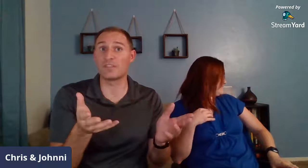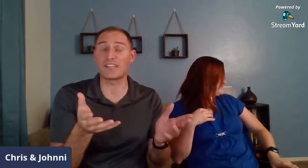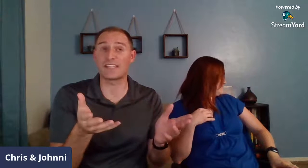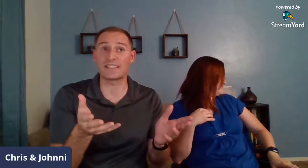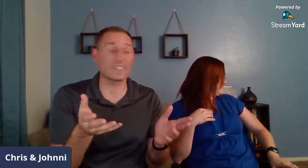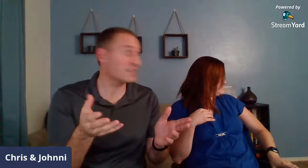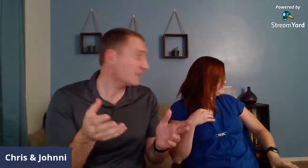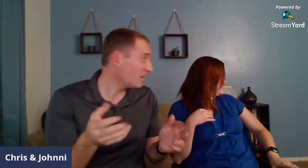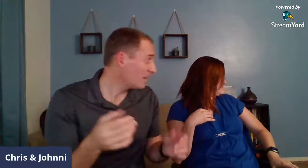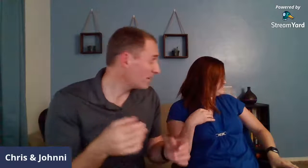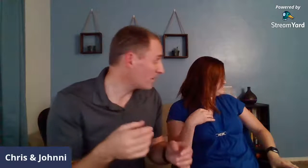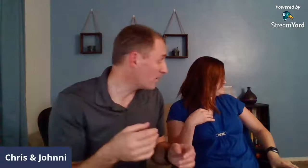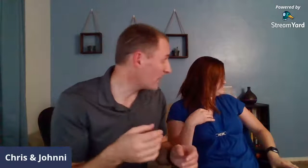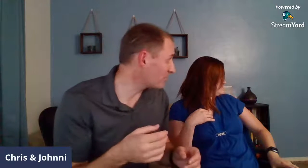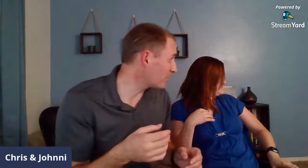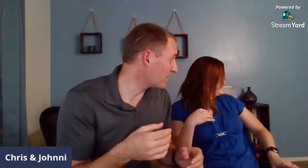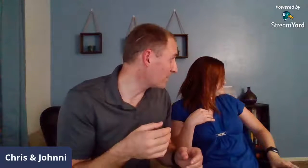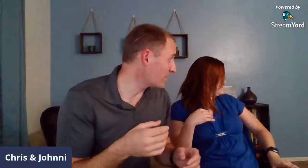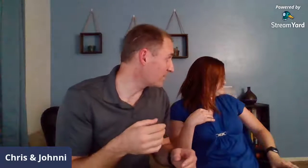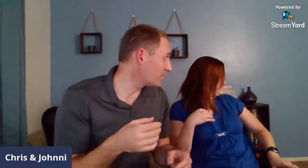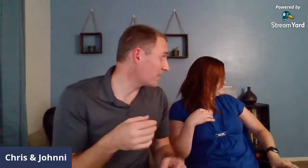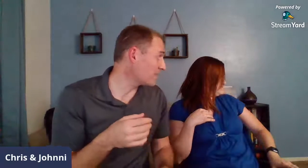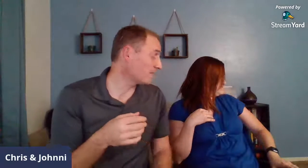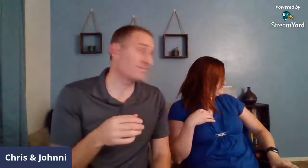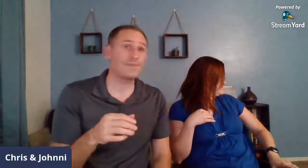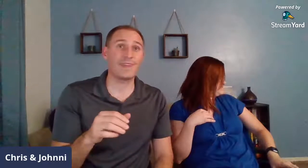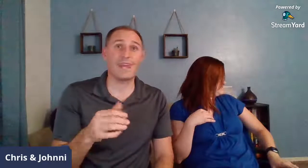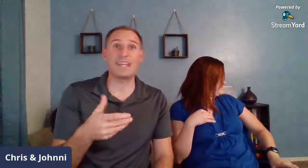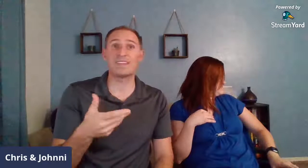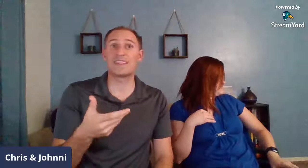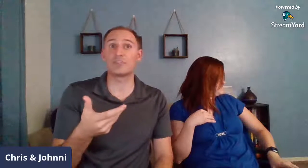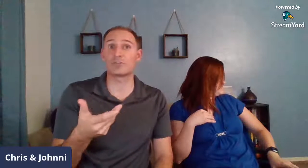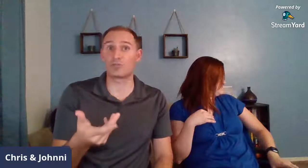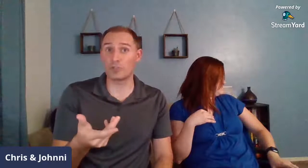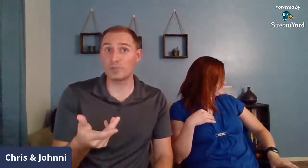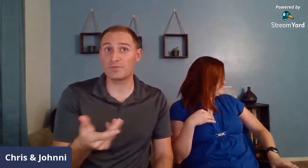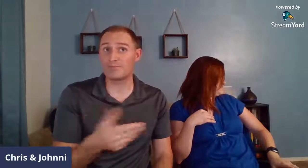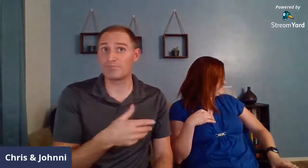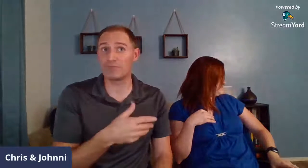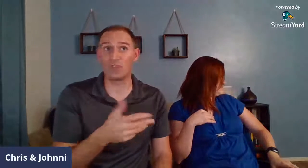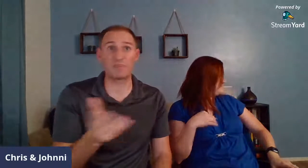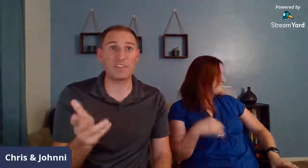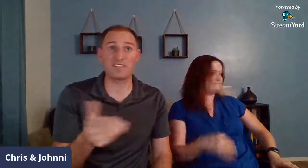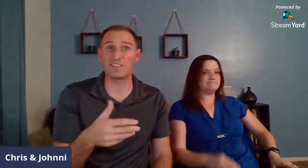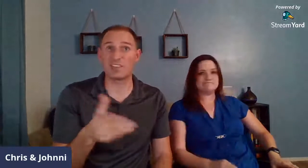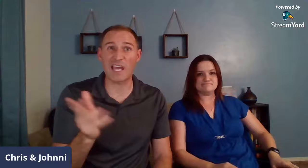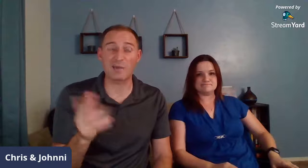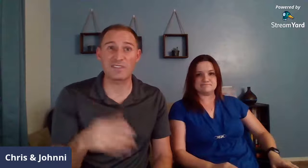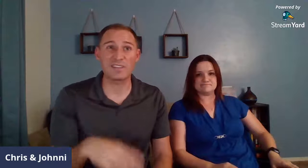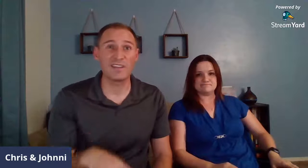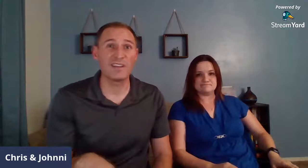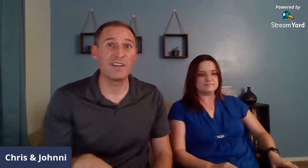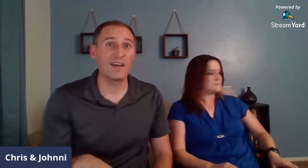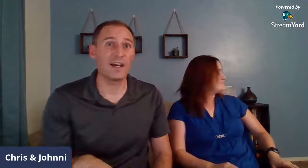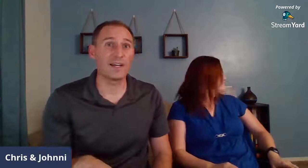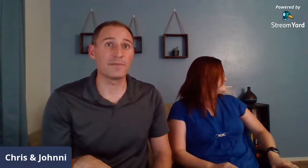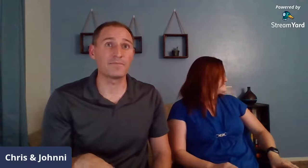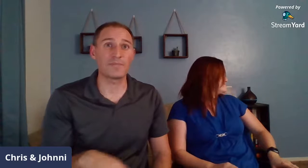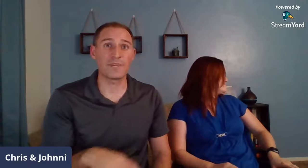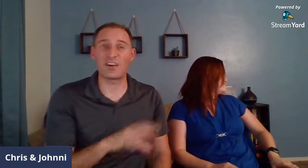that link. The password is ASL group, no spaces, no capitals. But all